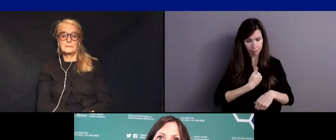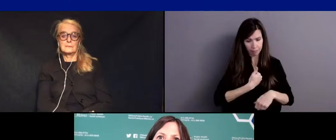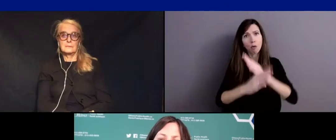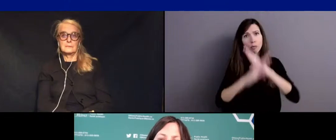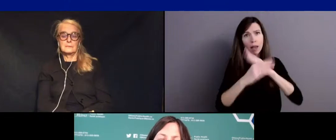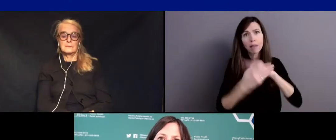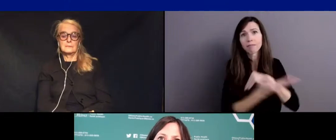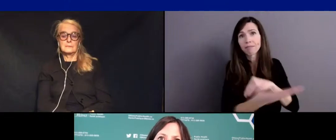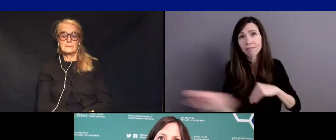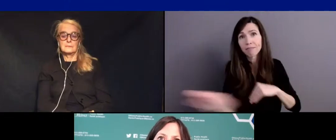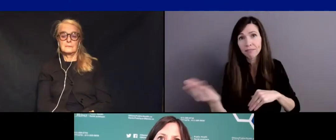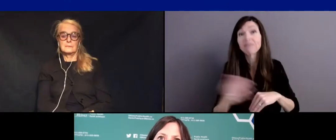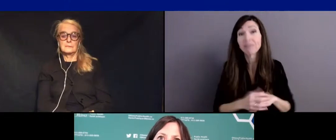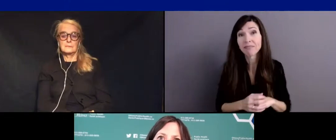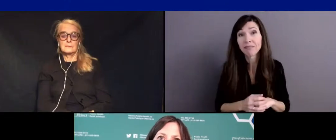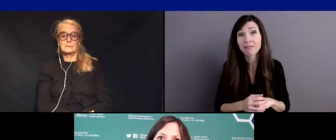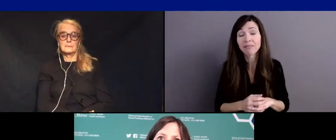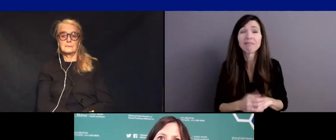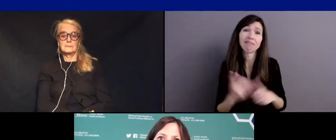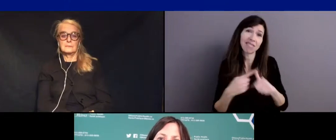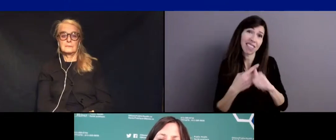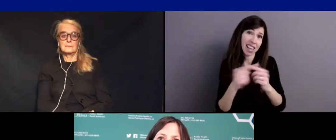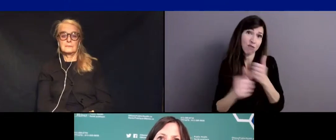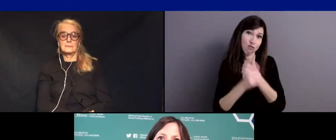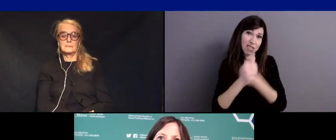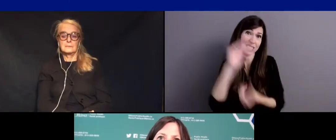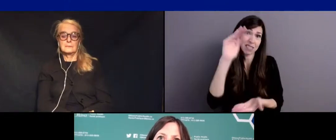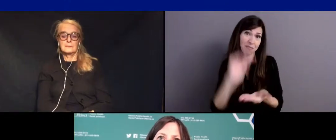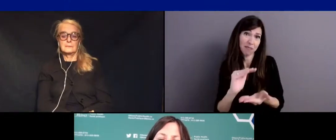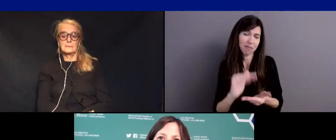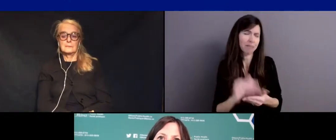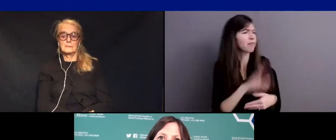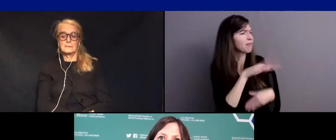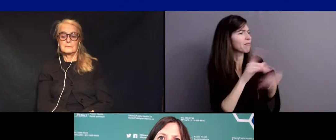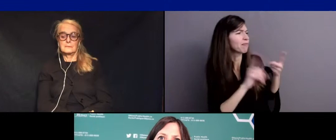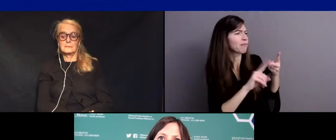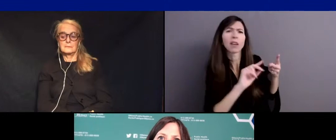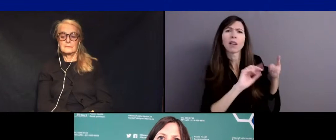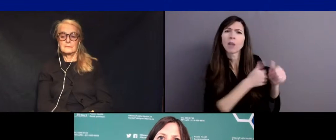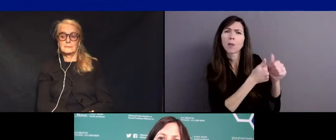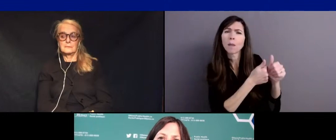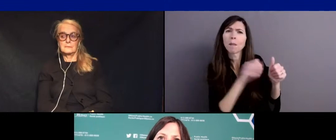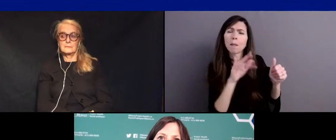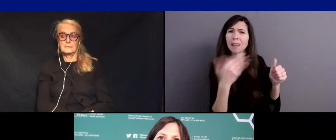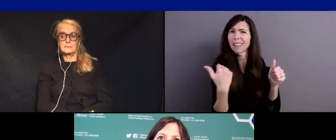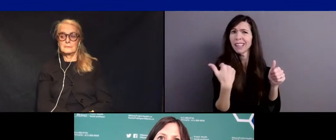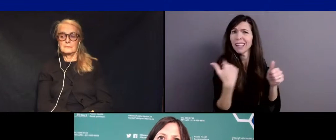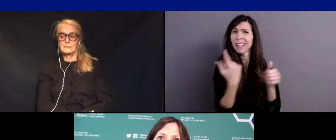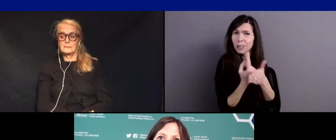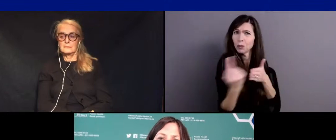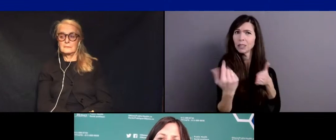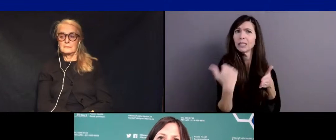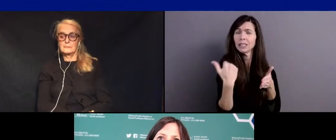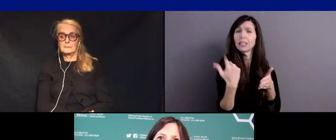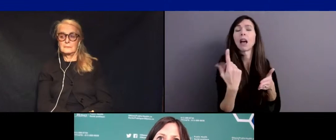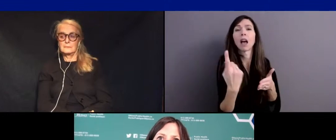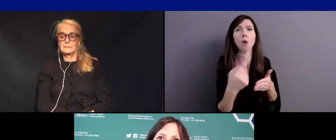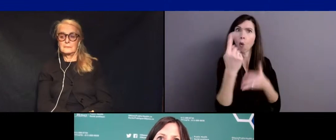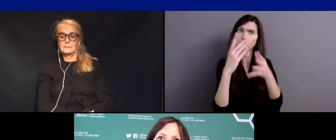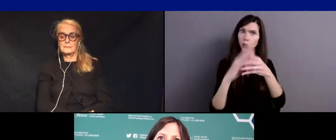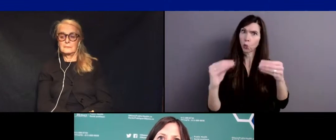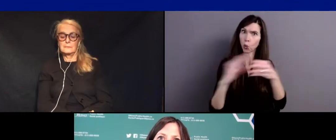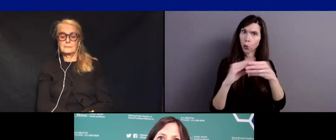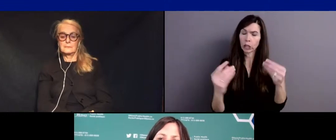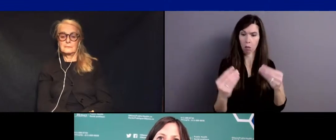Okay, thanks. And as a follow-up, we had a story earlier this week that the number of